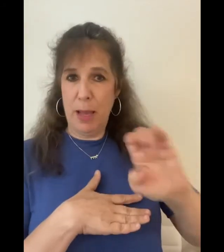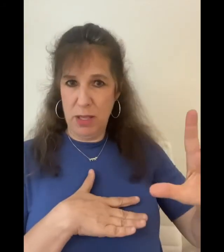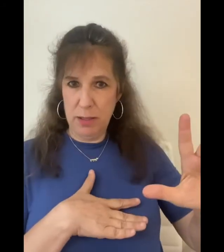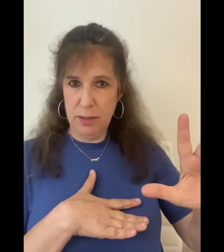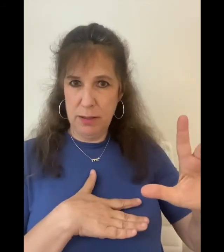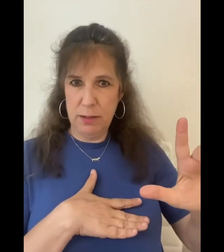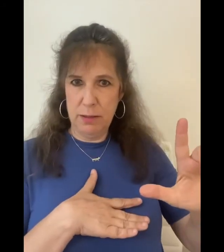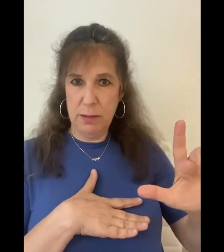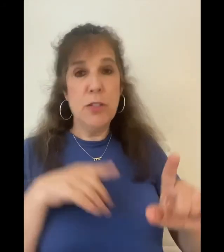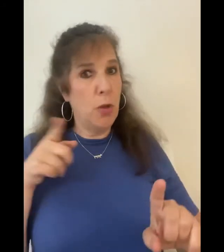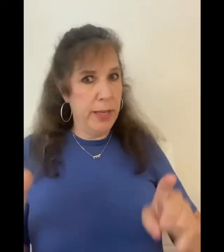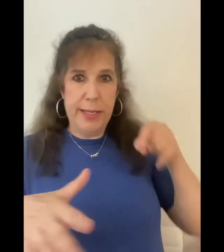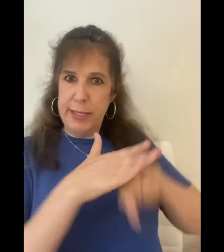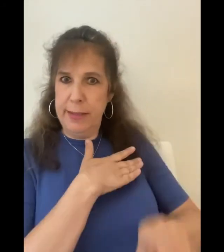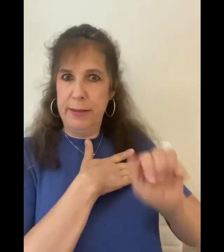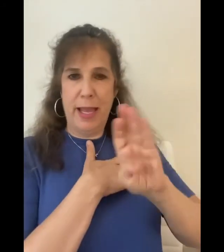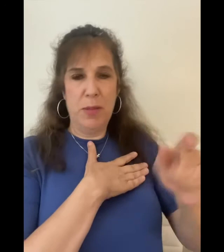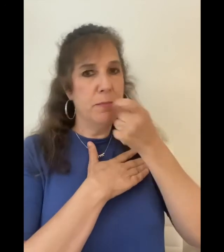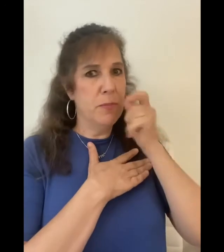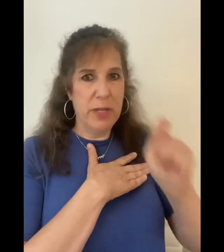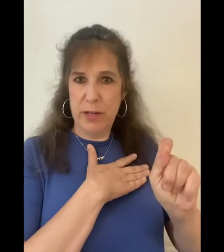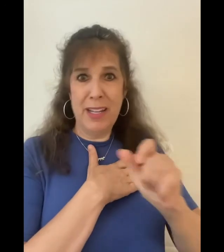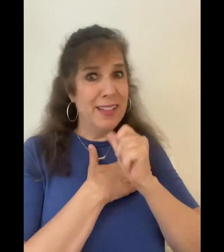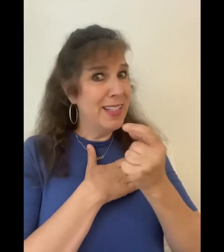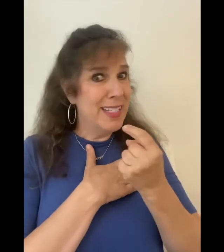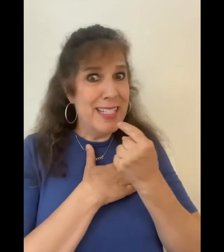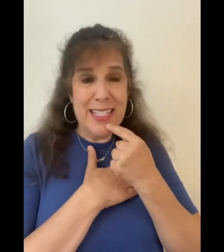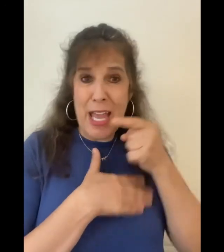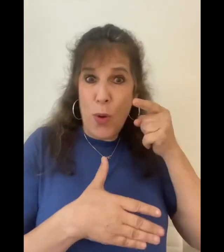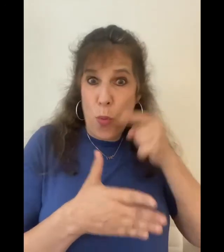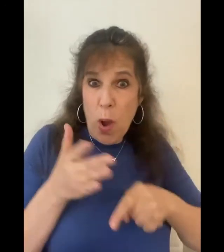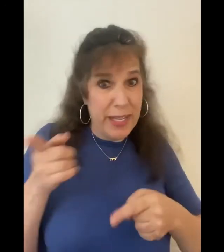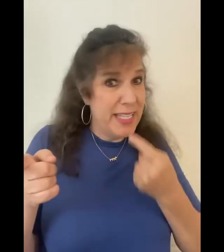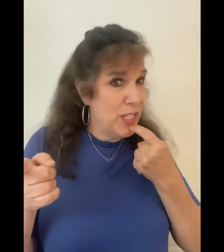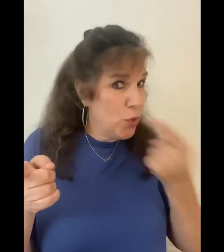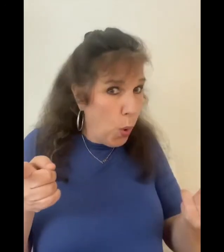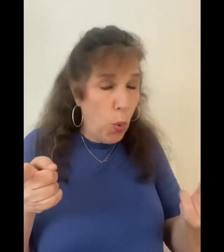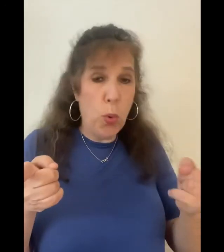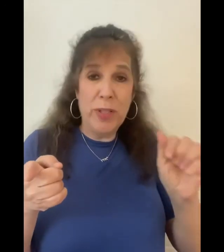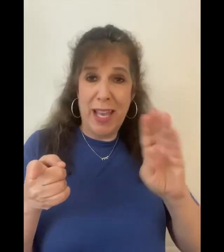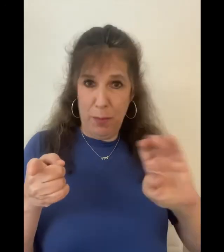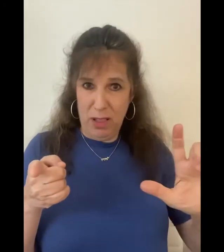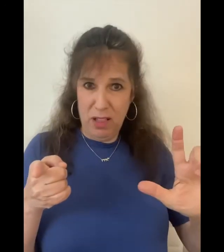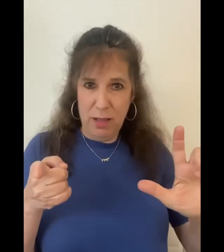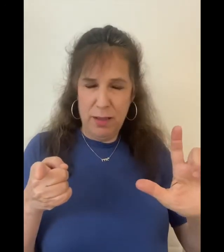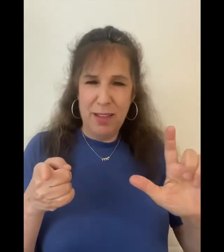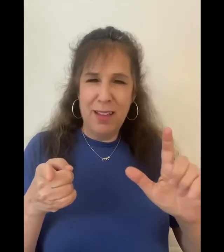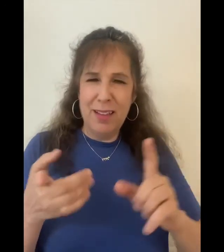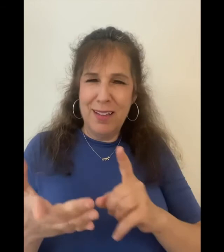say what he told him, it says Cain said to Abel, and doesn't say what, and just goes and says he kills him. The fact that it doesn't say even the reason perhaps tells us that